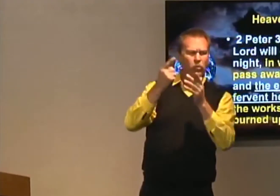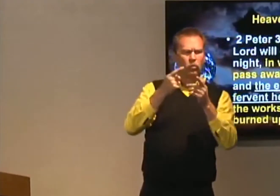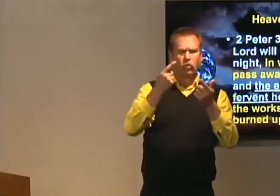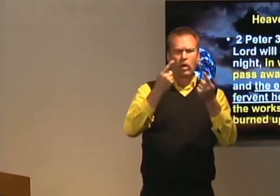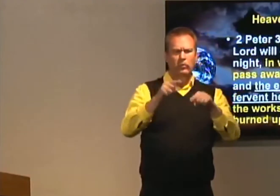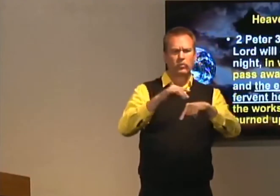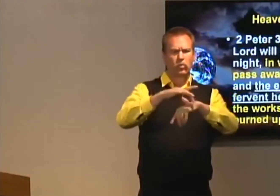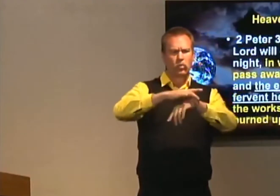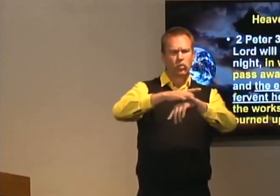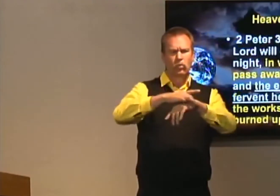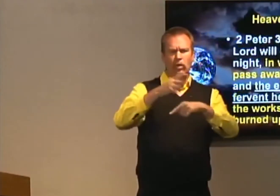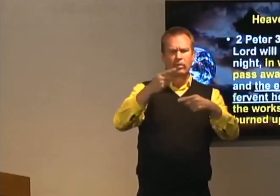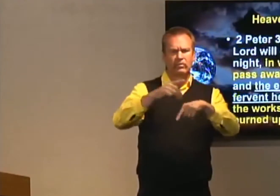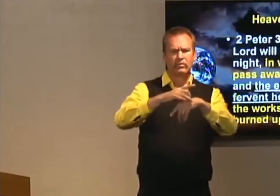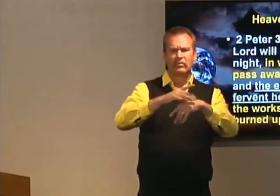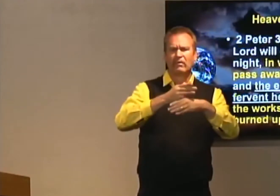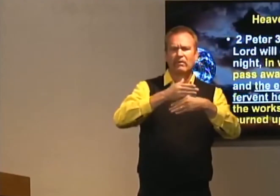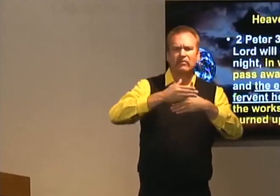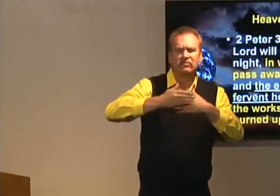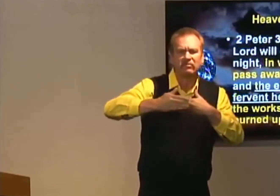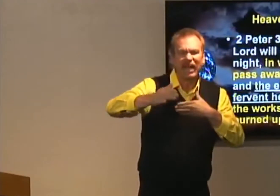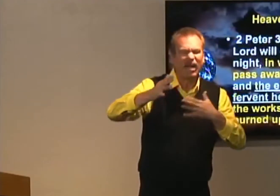And then when Jesus comes, what will happen on earth?